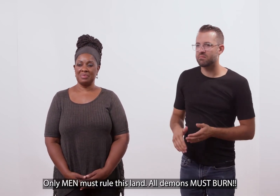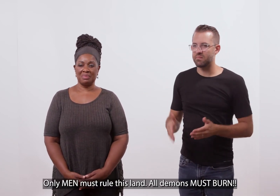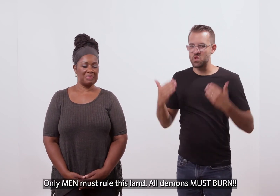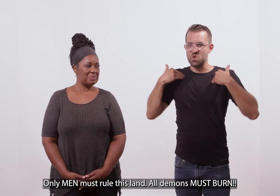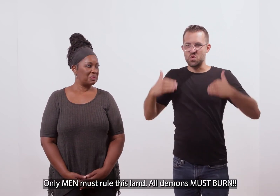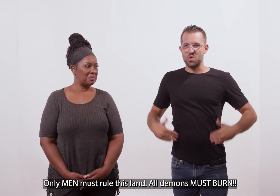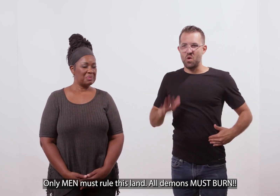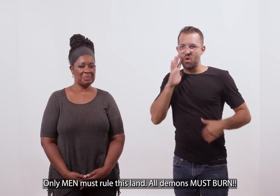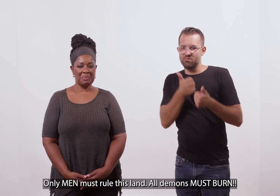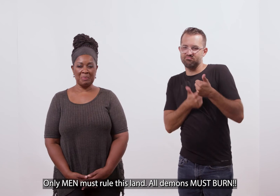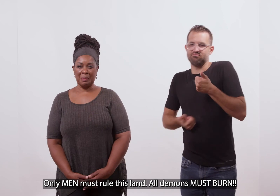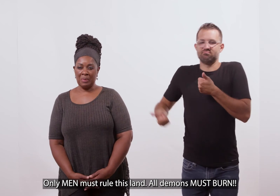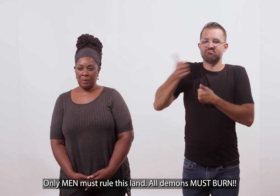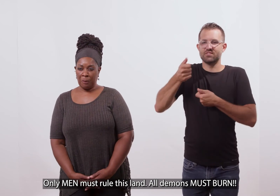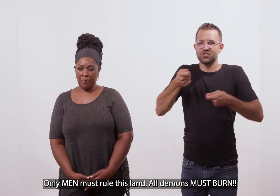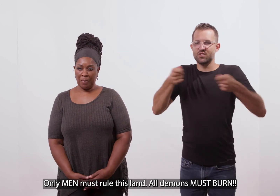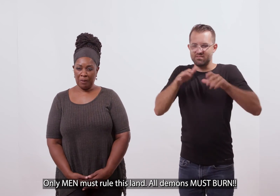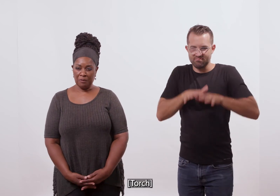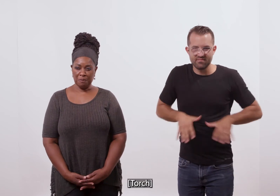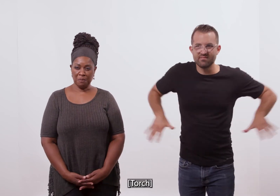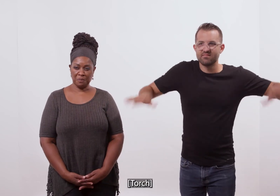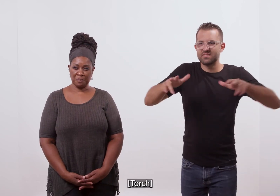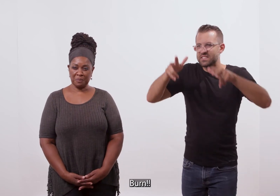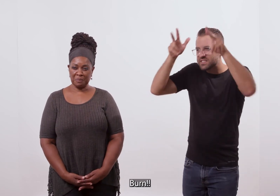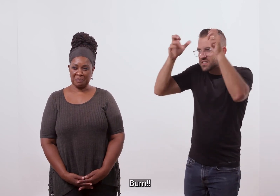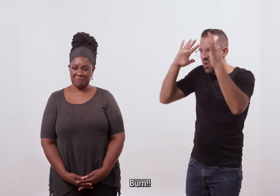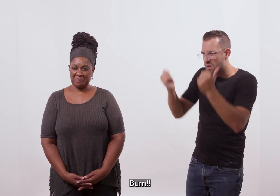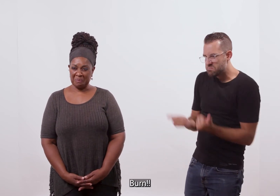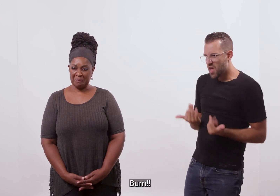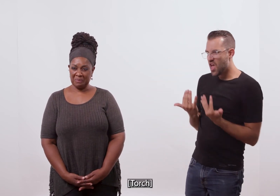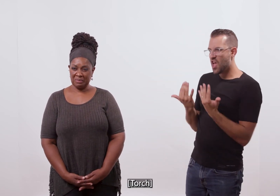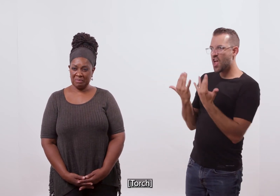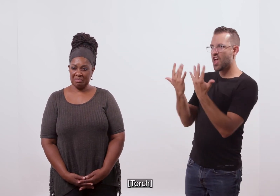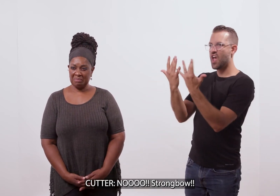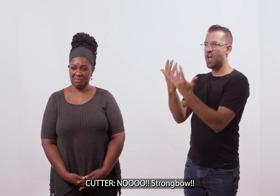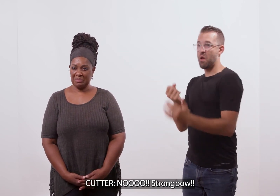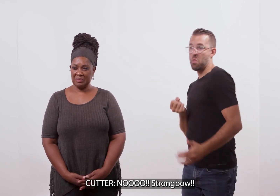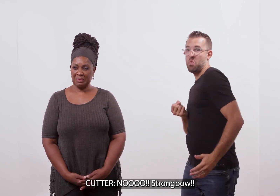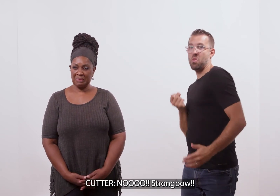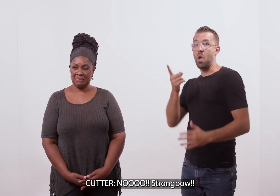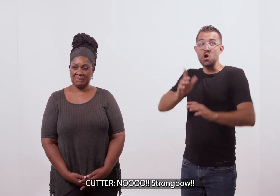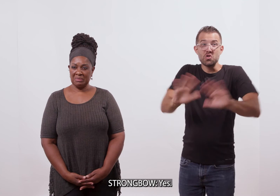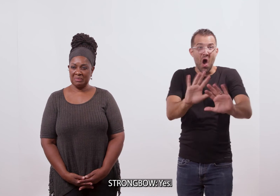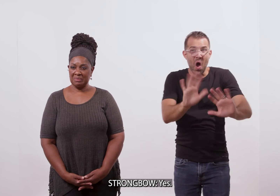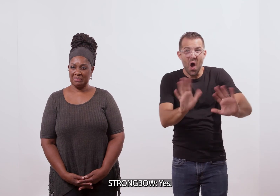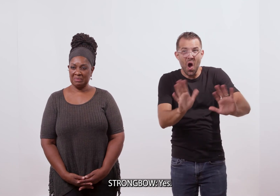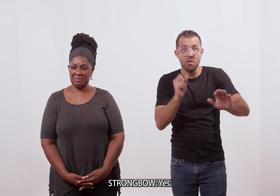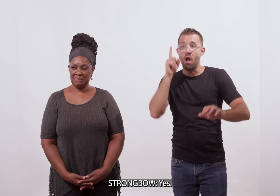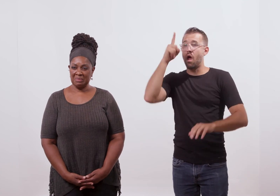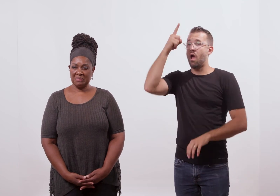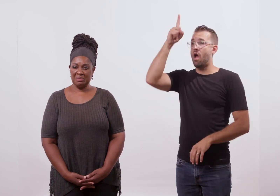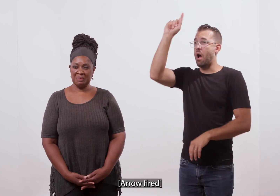this land. All demons must burn! Burn! No! Struggle!